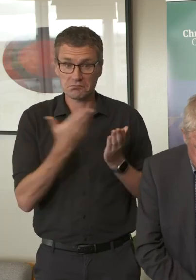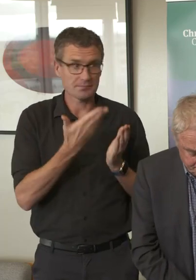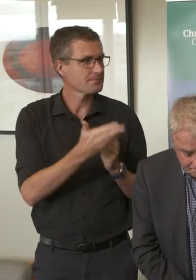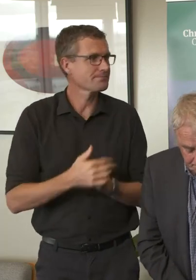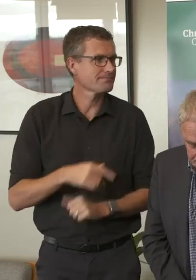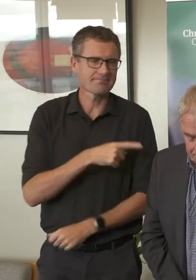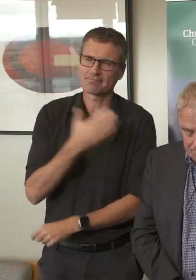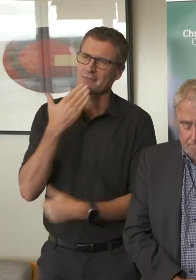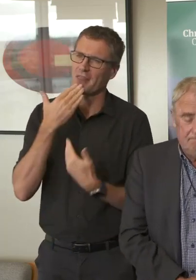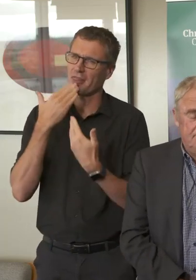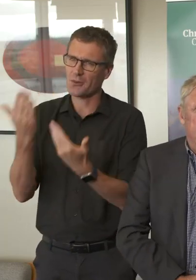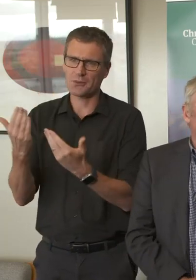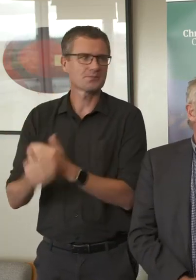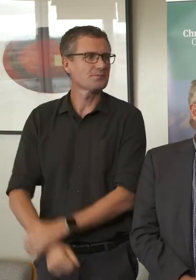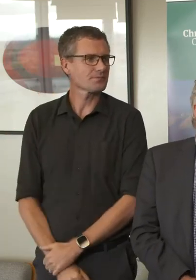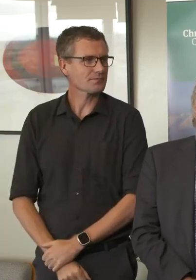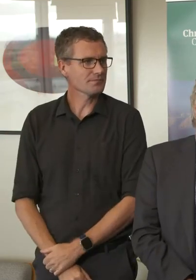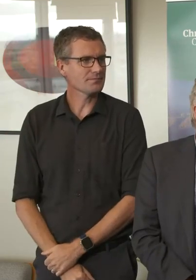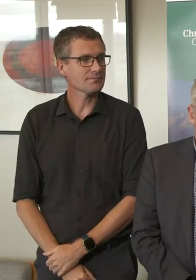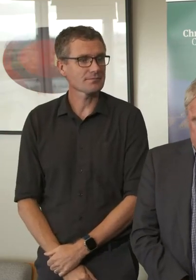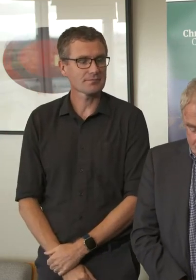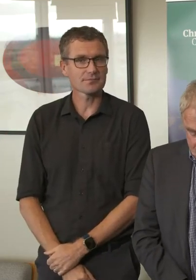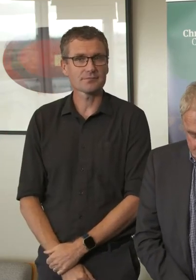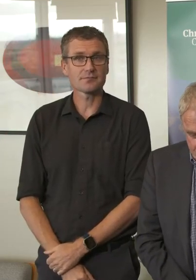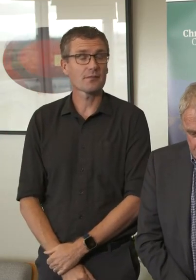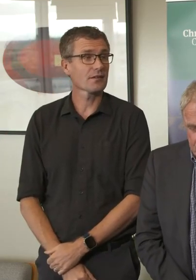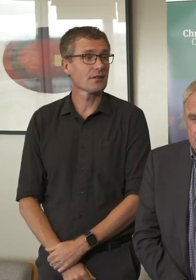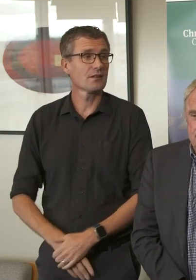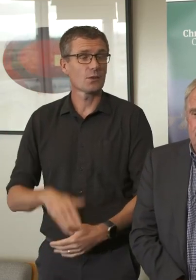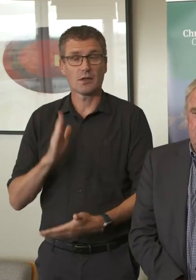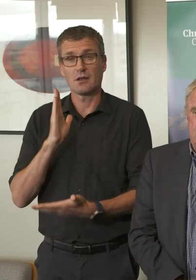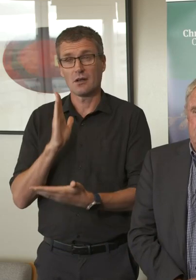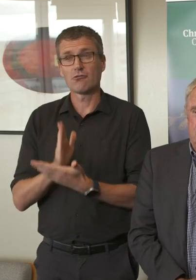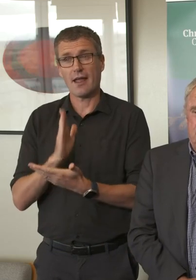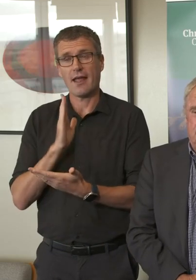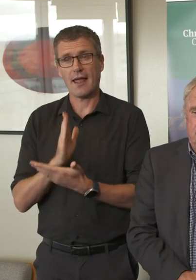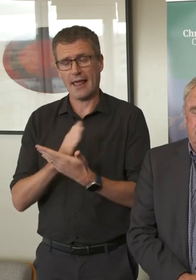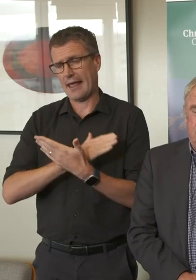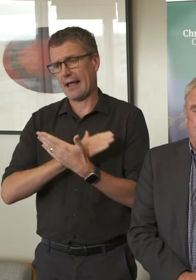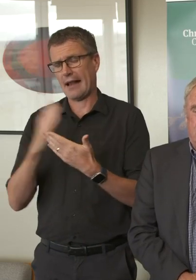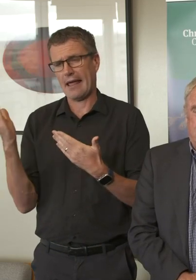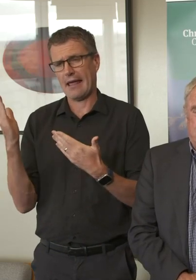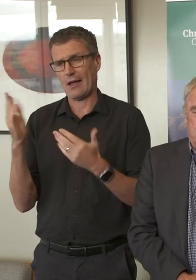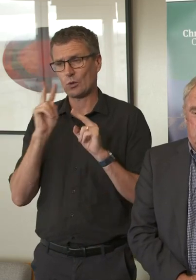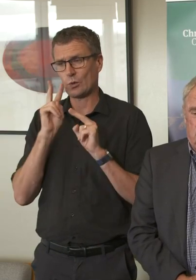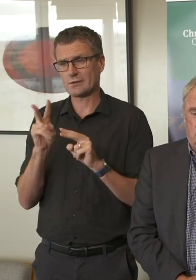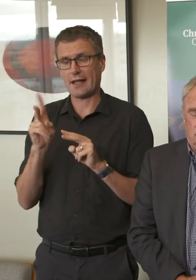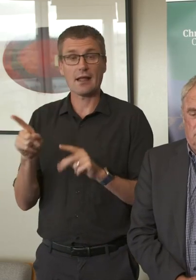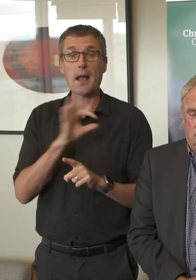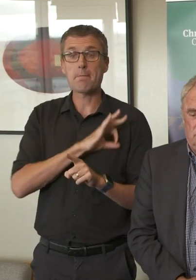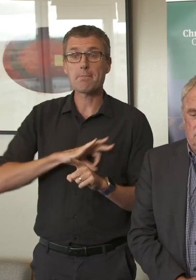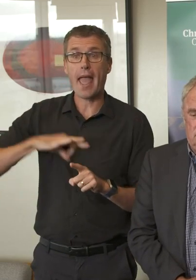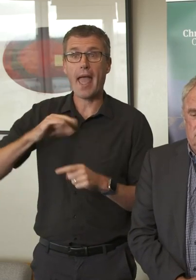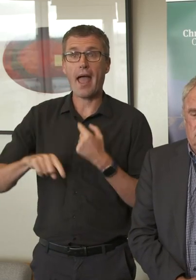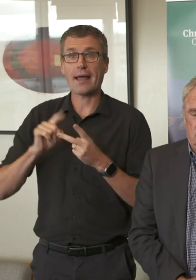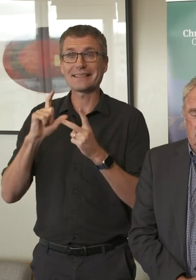Phil. So, look, basically, it's really obvious that that the Mayor, the Chief Executive,